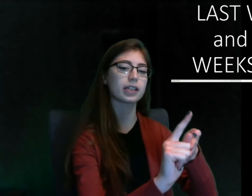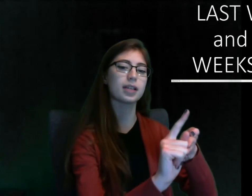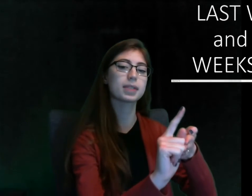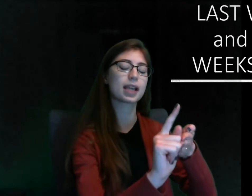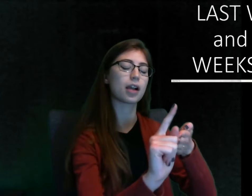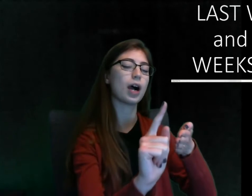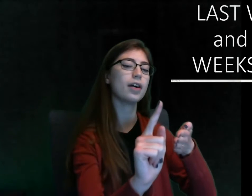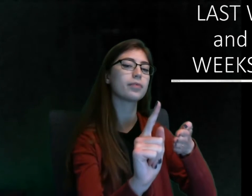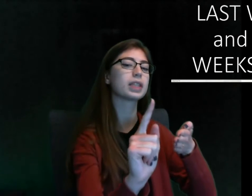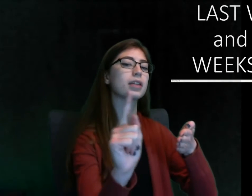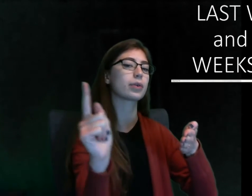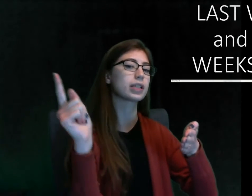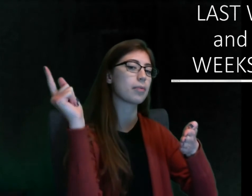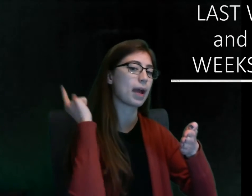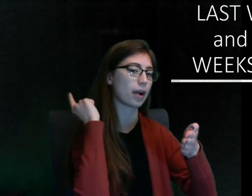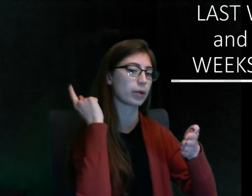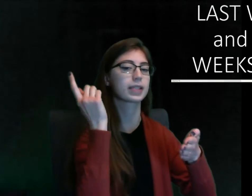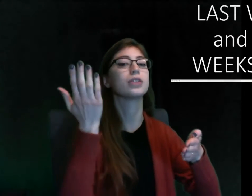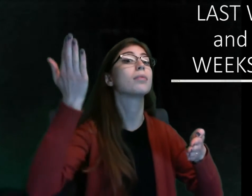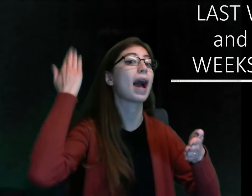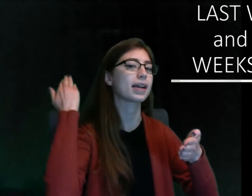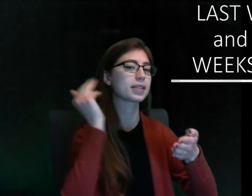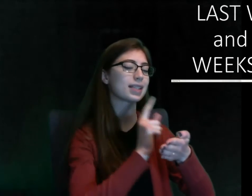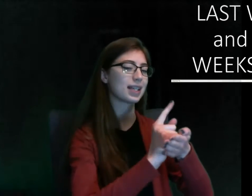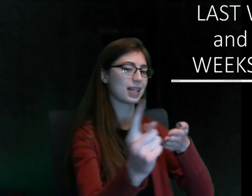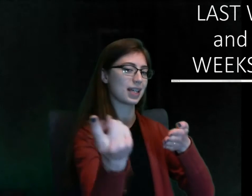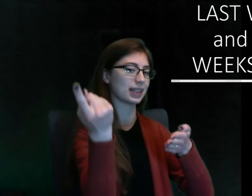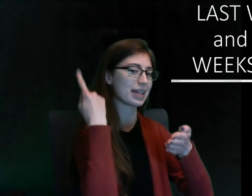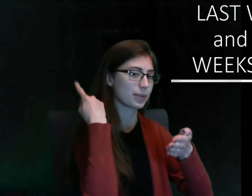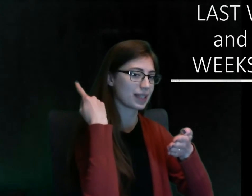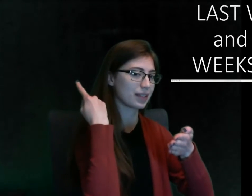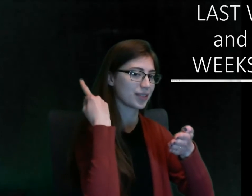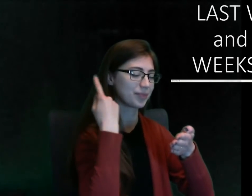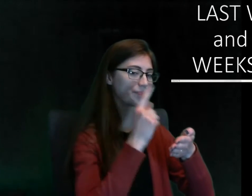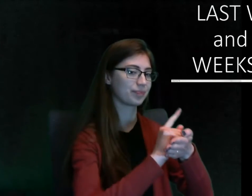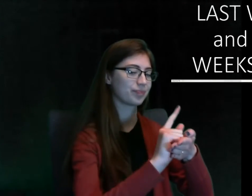fingertips and go off, but then you're going to go backwards into the past. Last week.